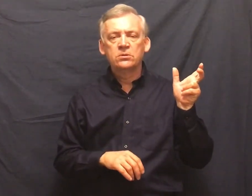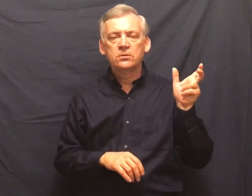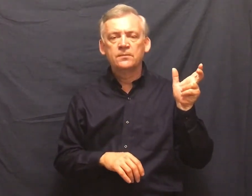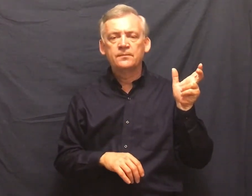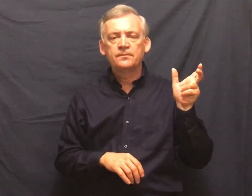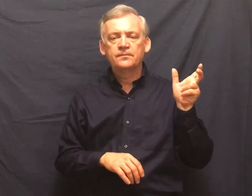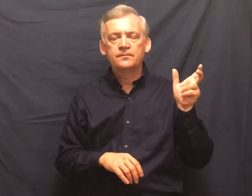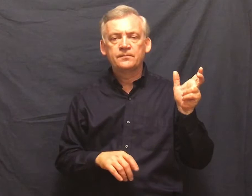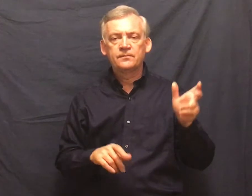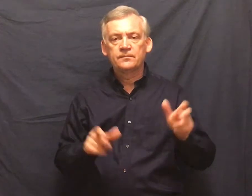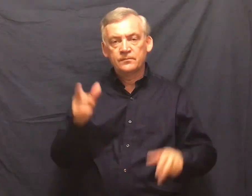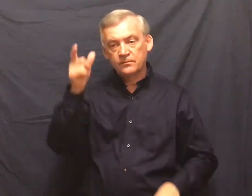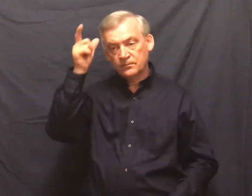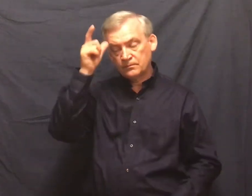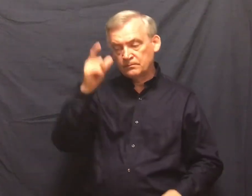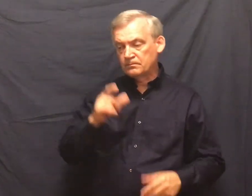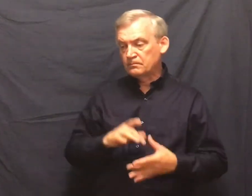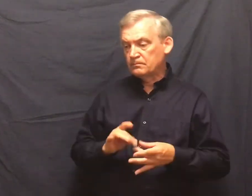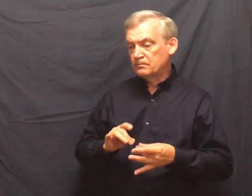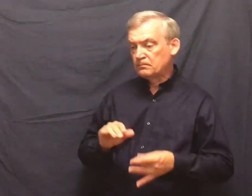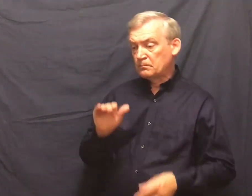Lenny said, George?